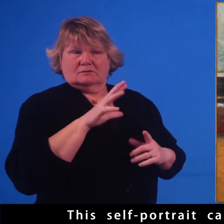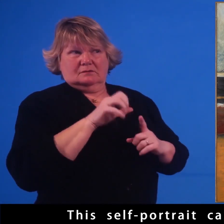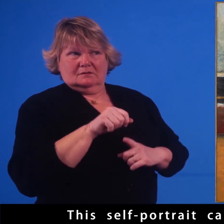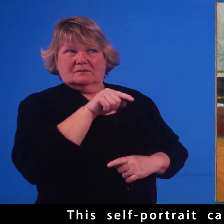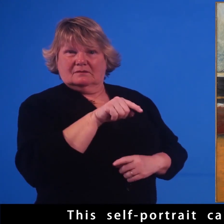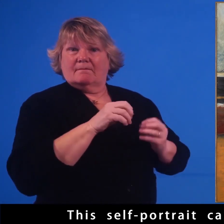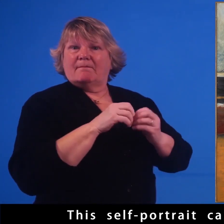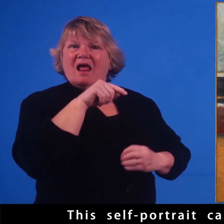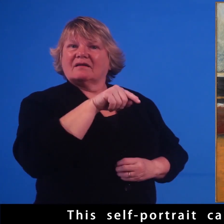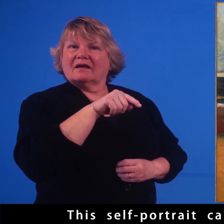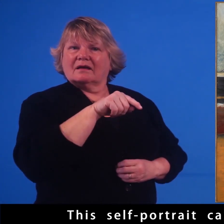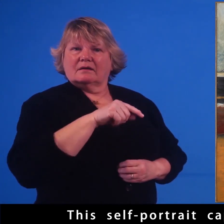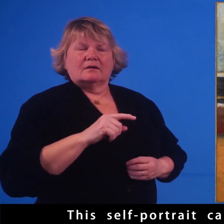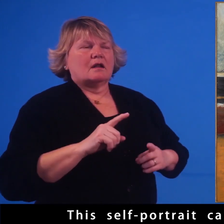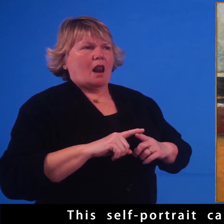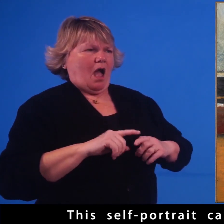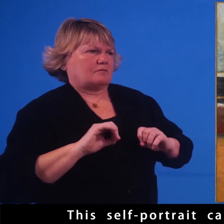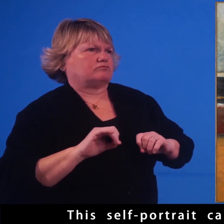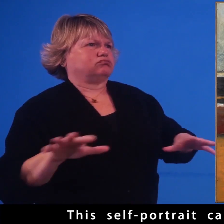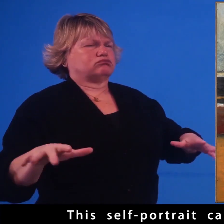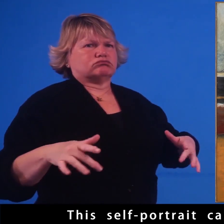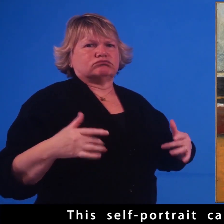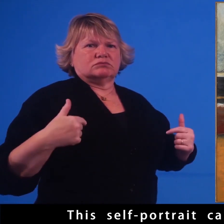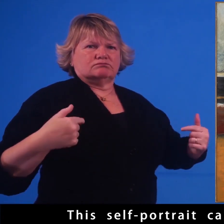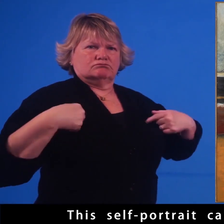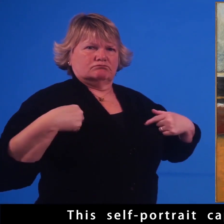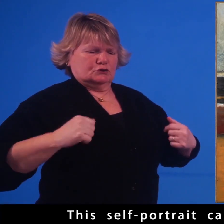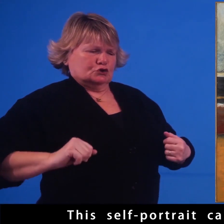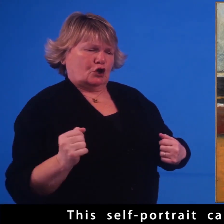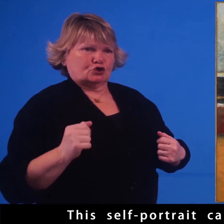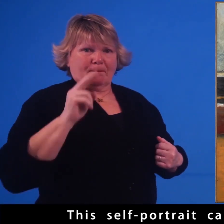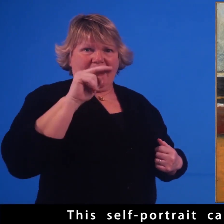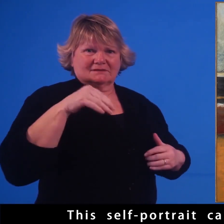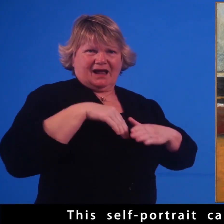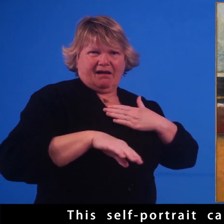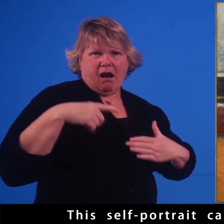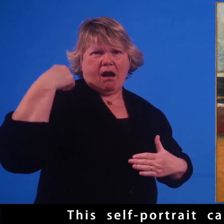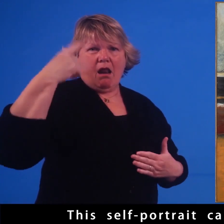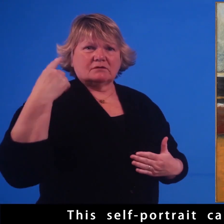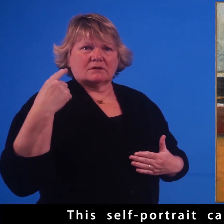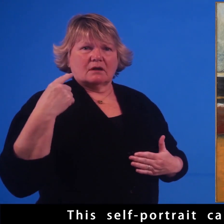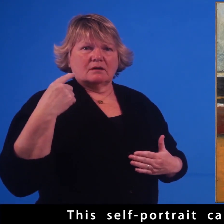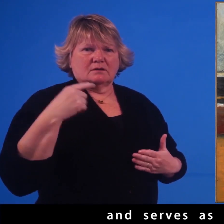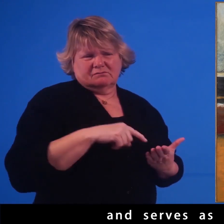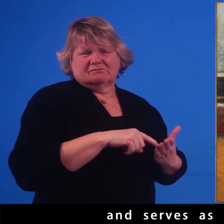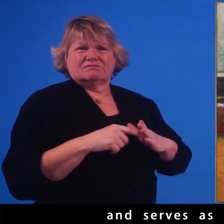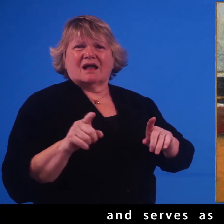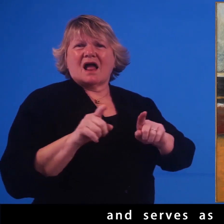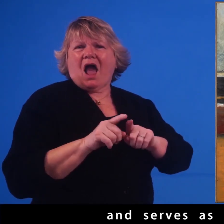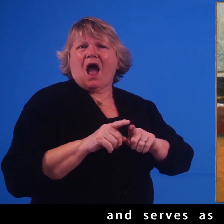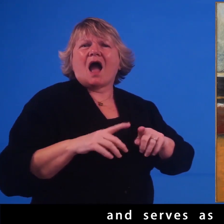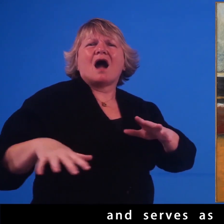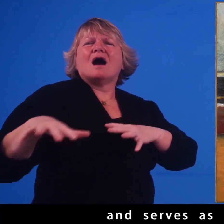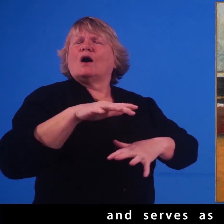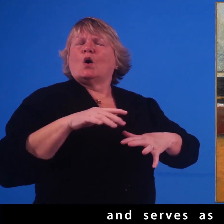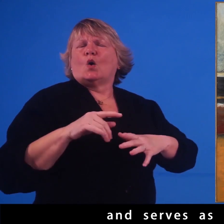This self-portrait captures Bellany making his presence felt as a Scottish painter in London,